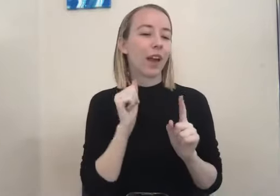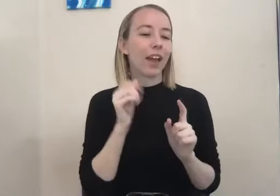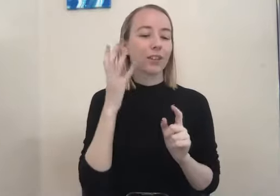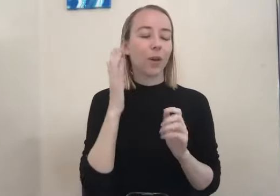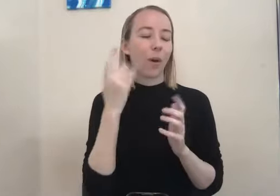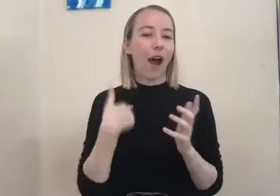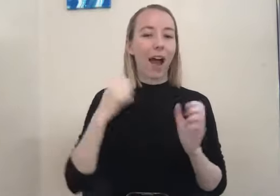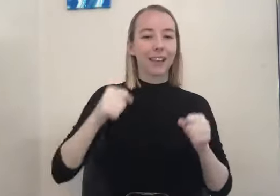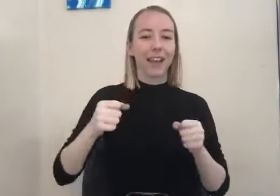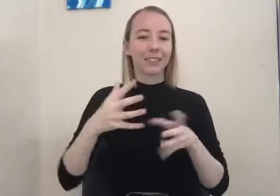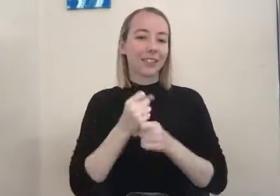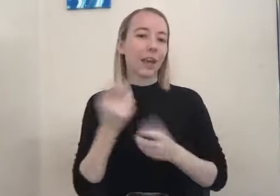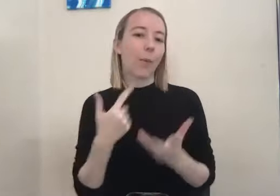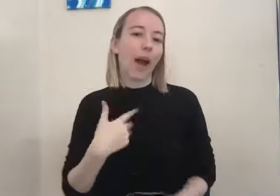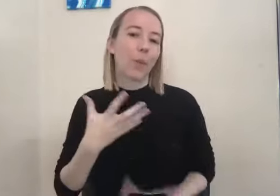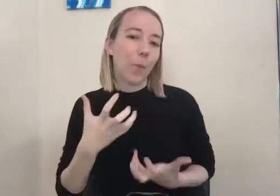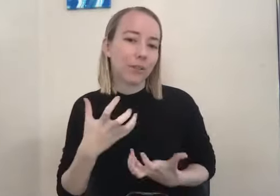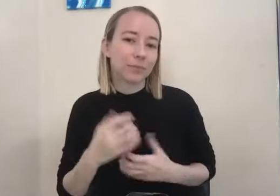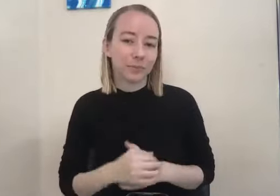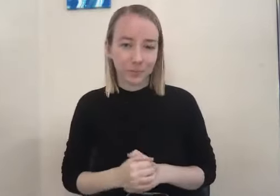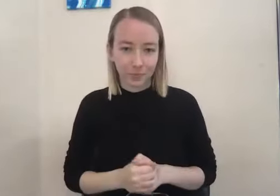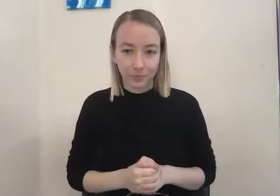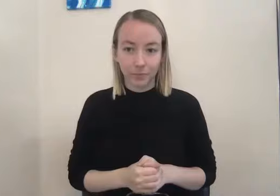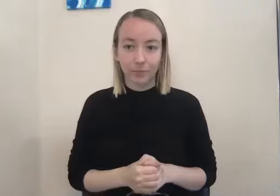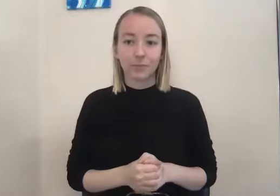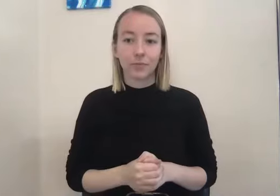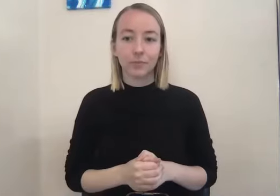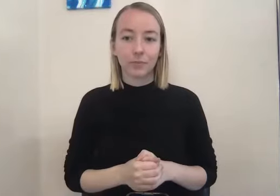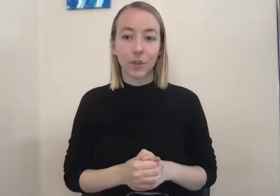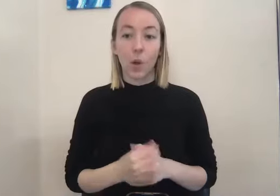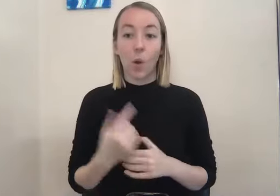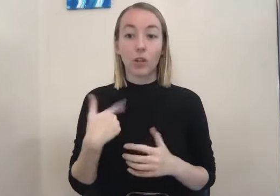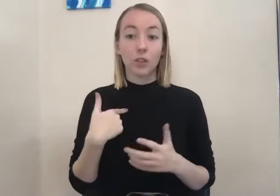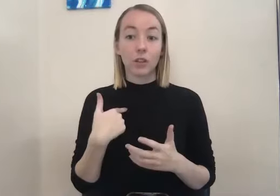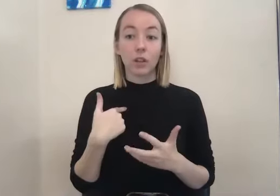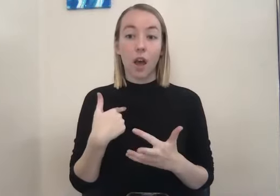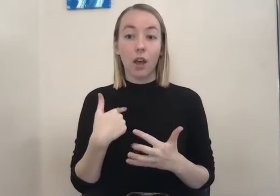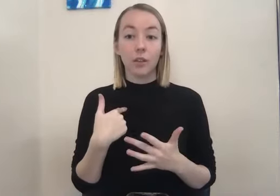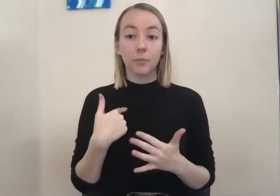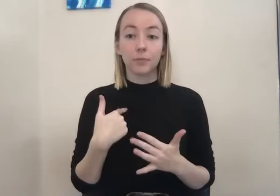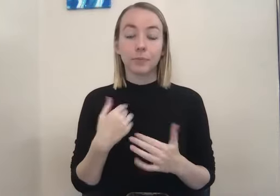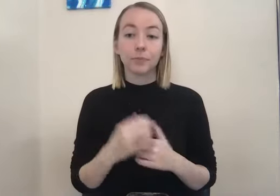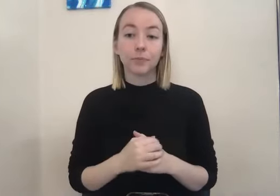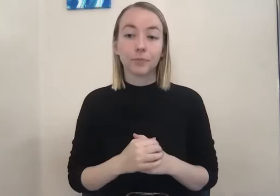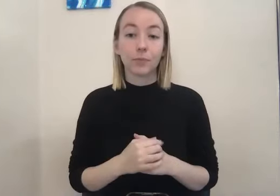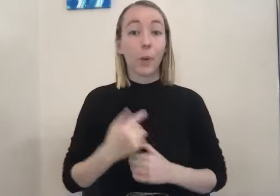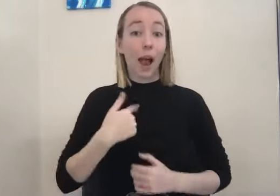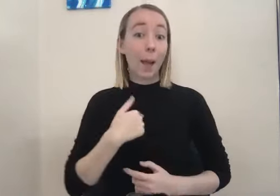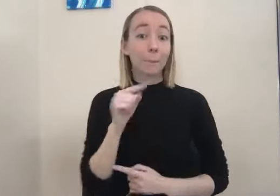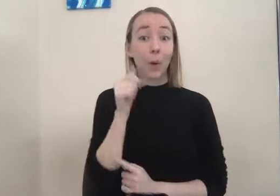that I was human and that I was fallible and that I could make mistakes. It was absolutely okay, because I had